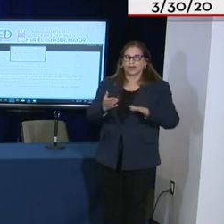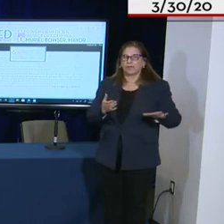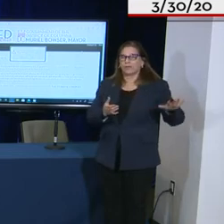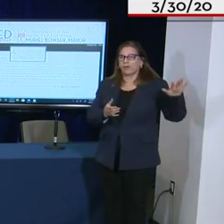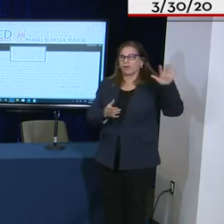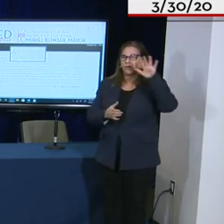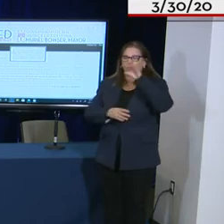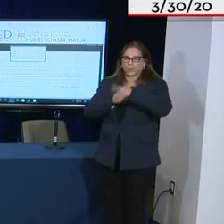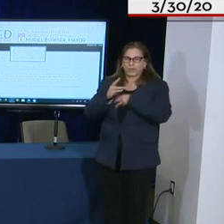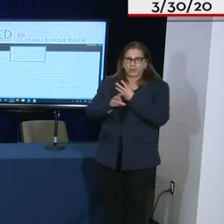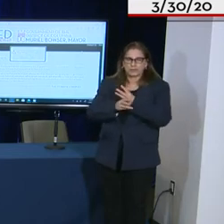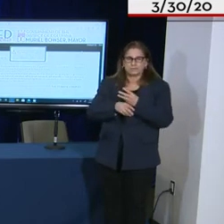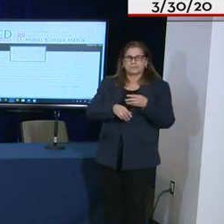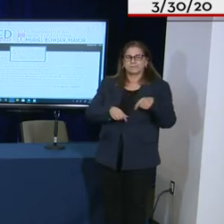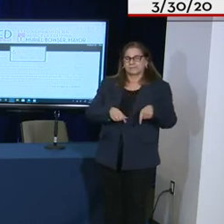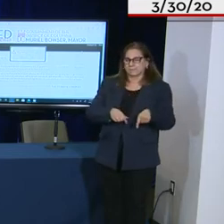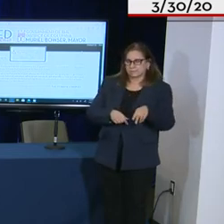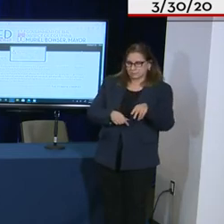and in the District of Columbia.